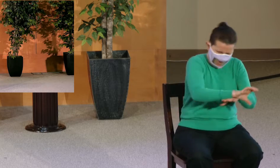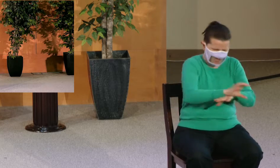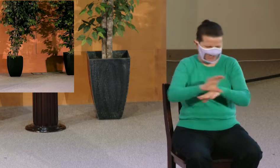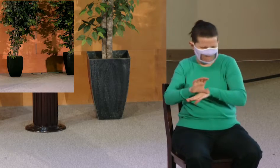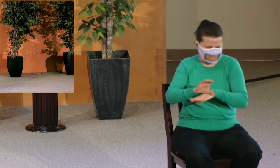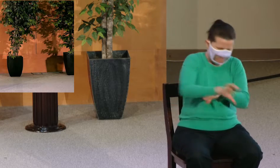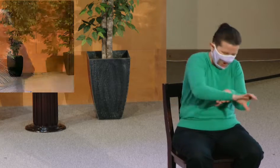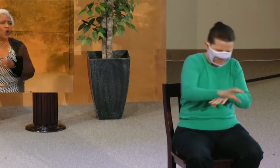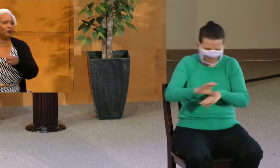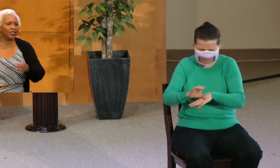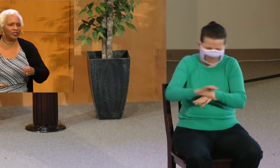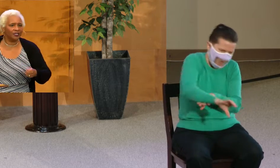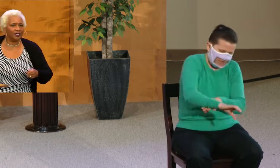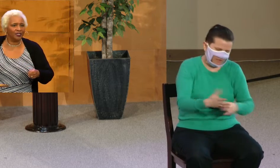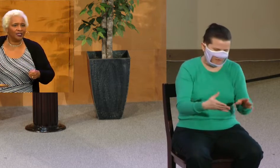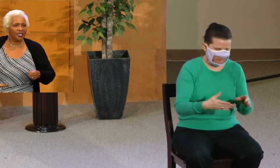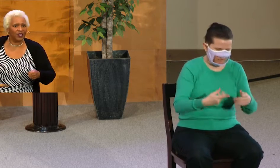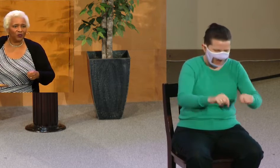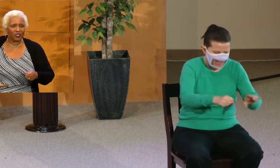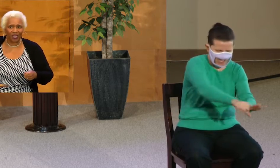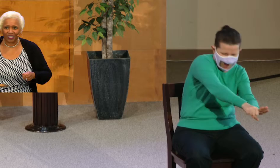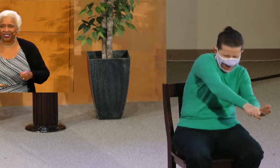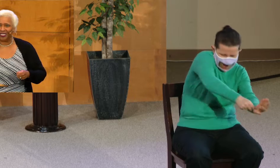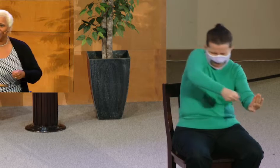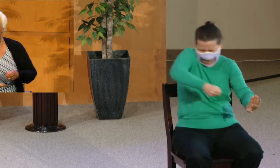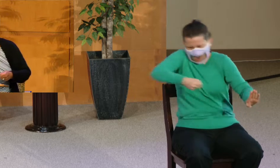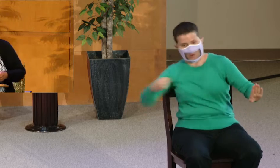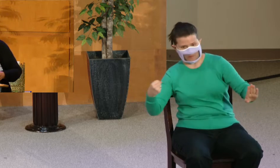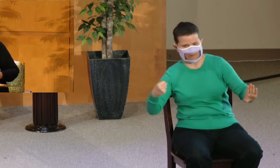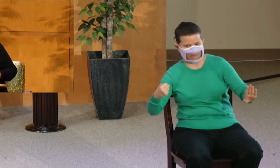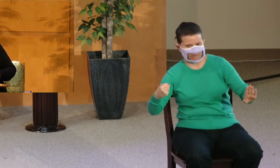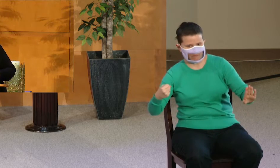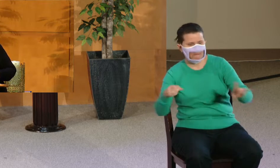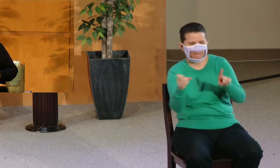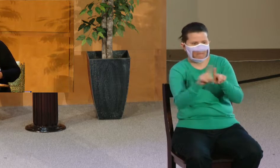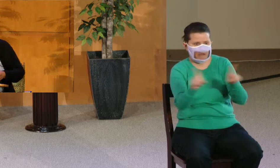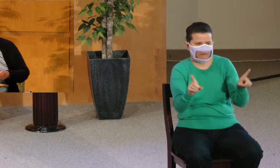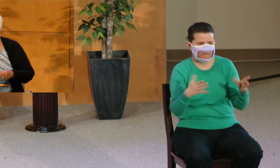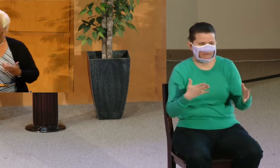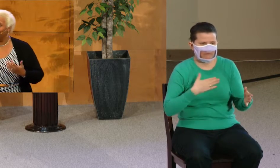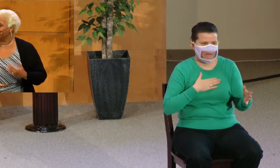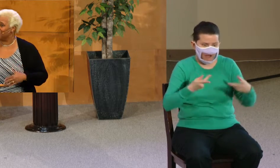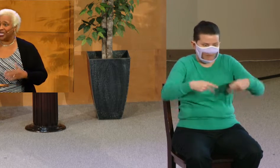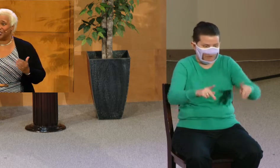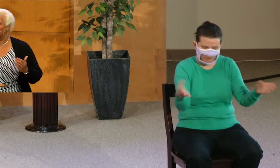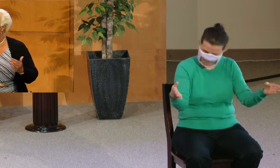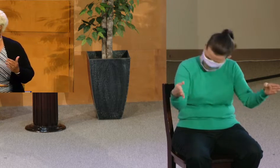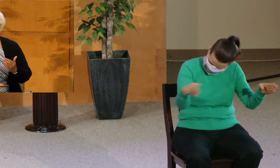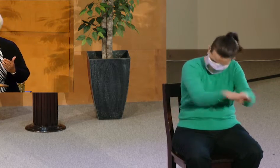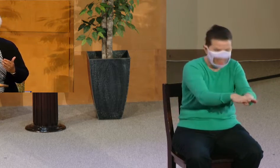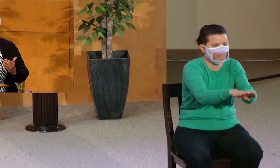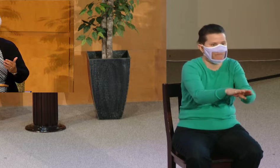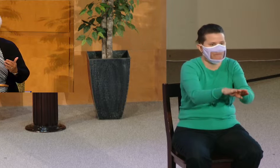push and force doors to try to open. And they were solidly shut. And then into the